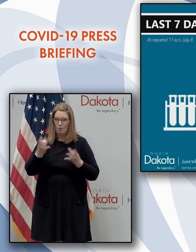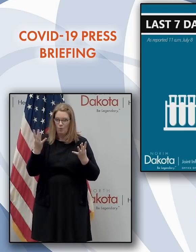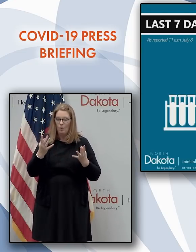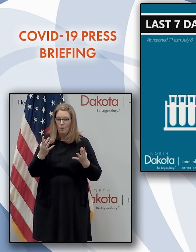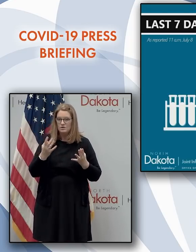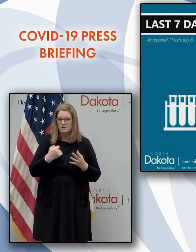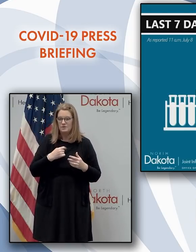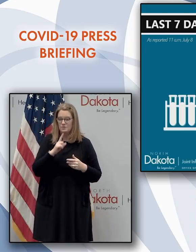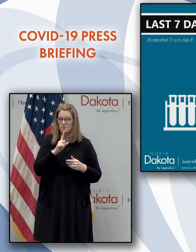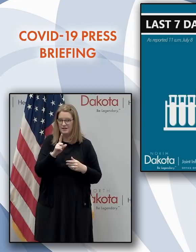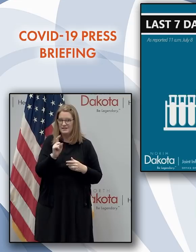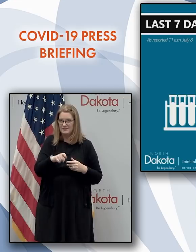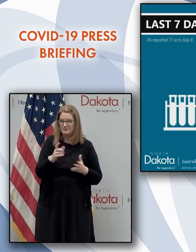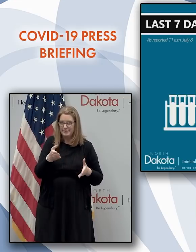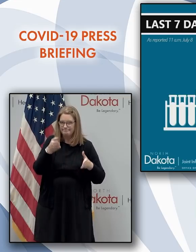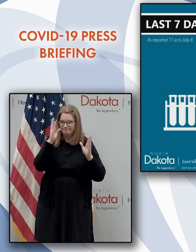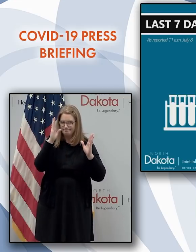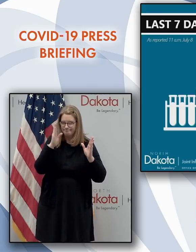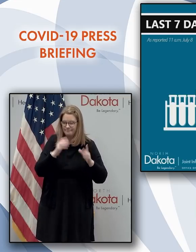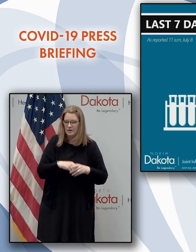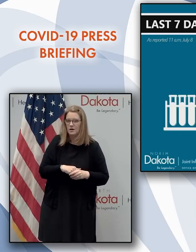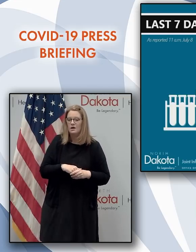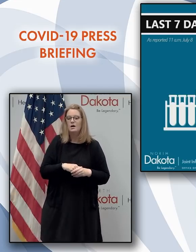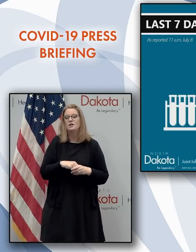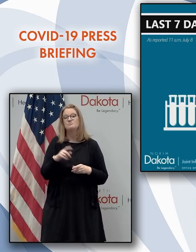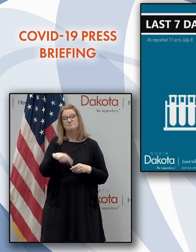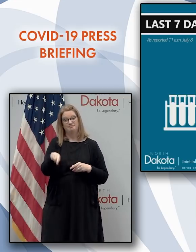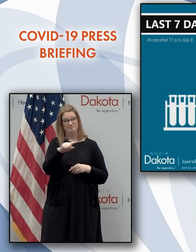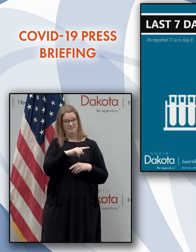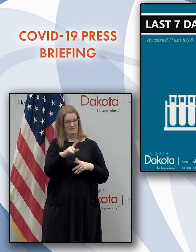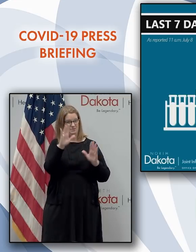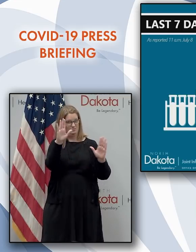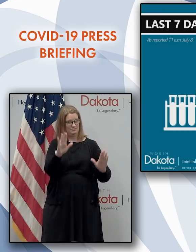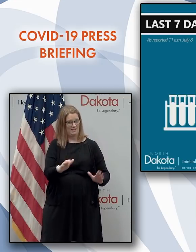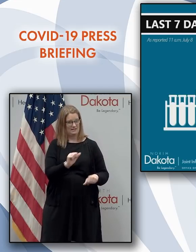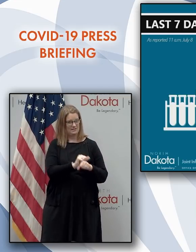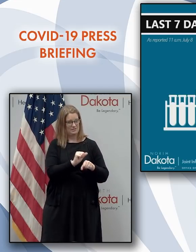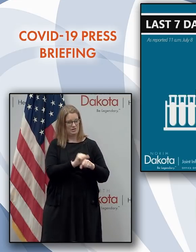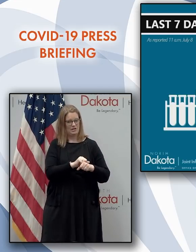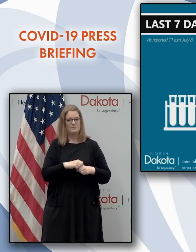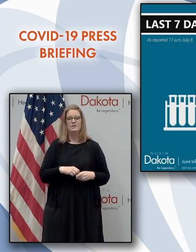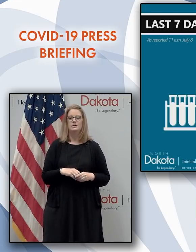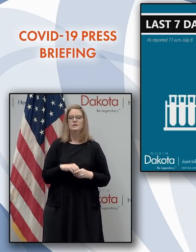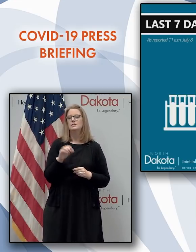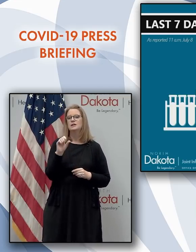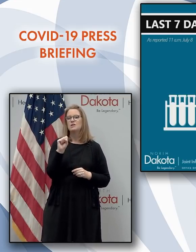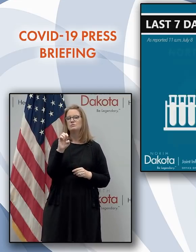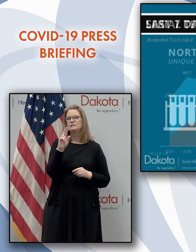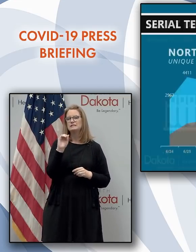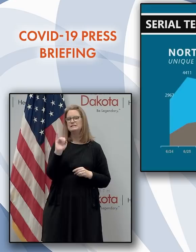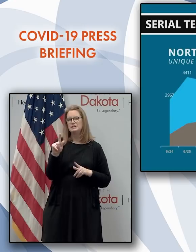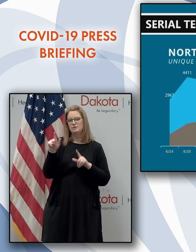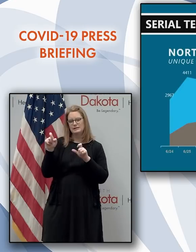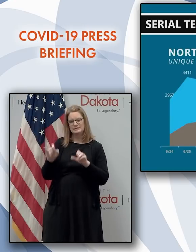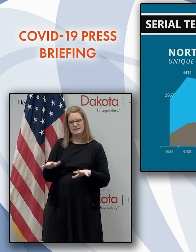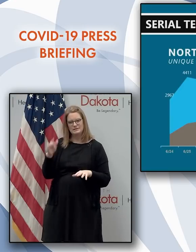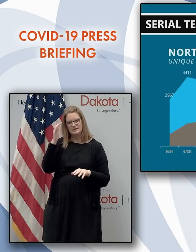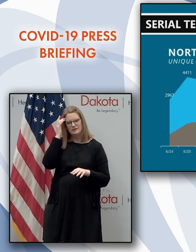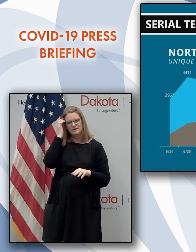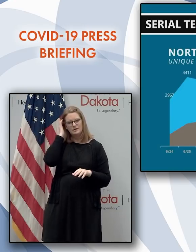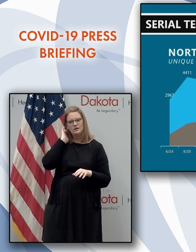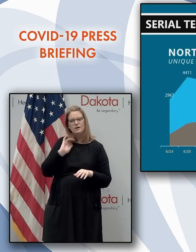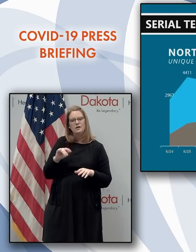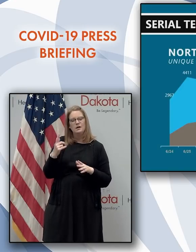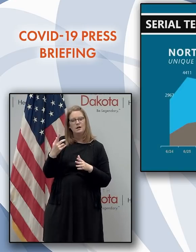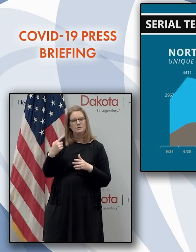Dakotans who've done just an excellent job. When we take a look at serial testing here, which we've